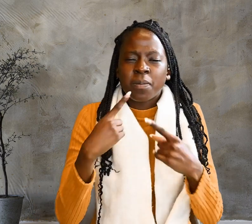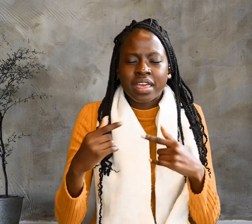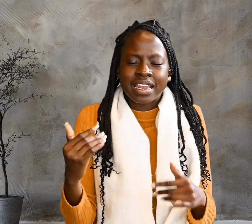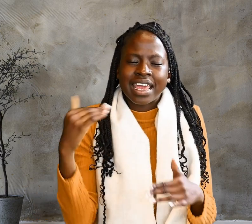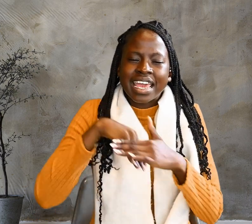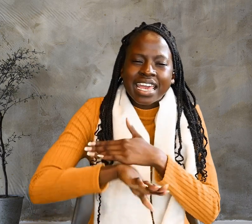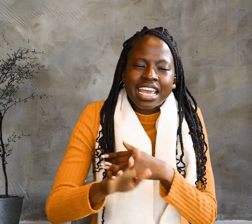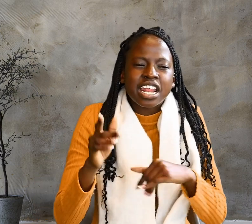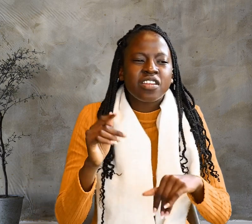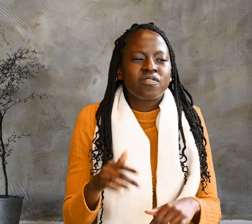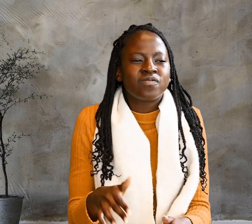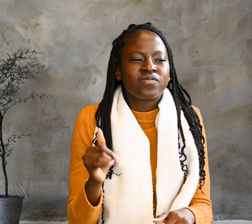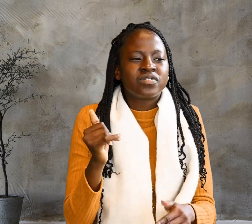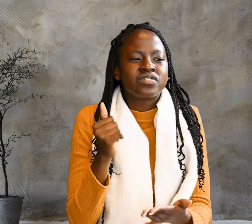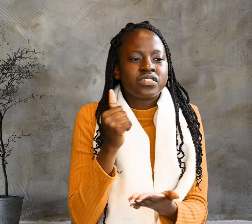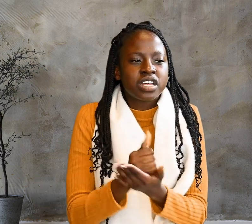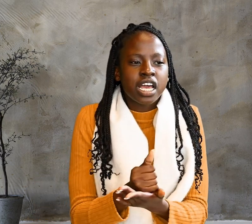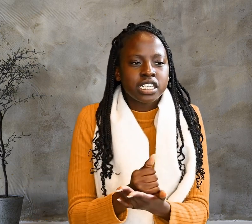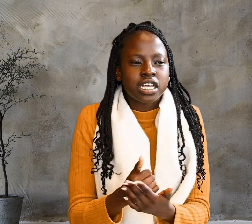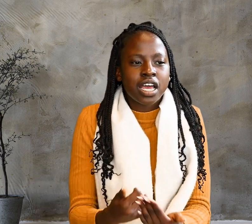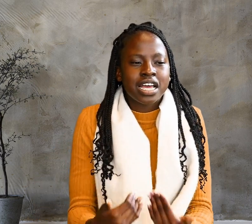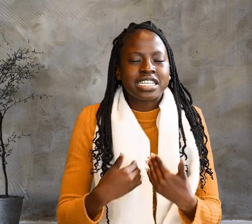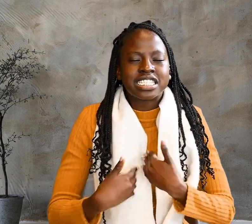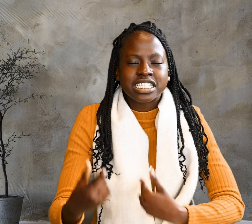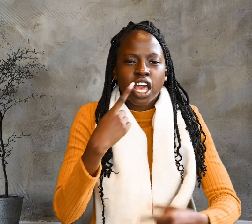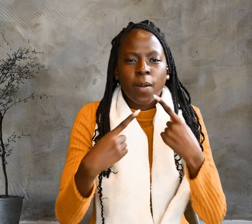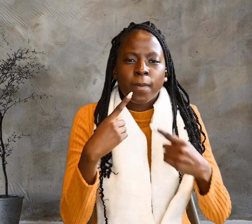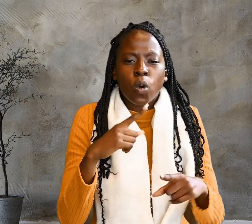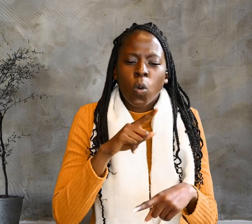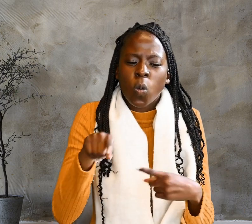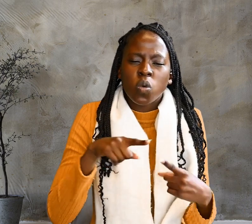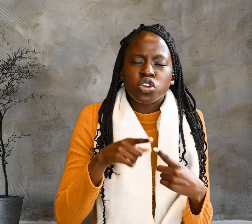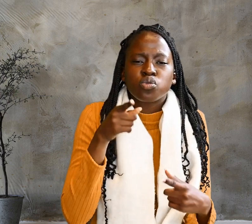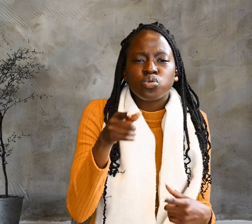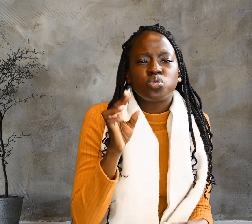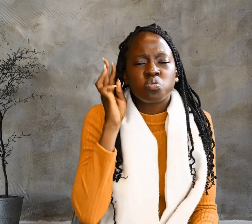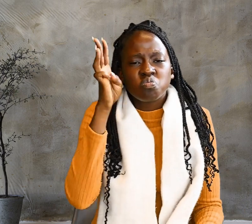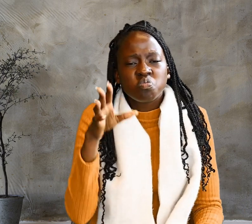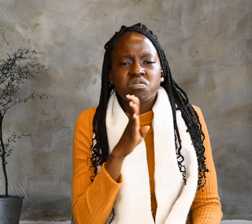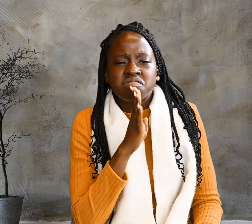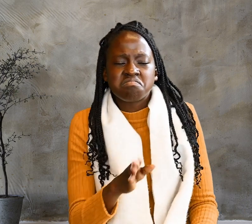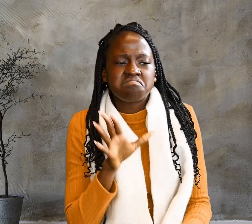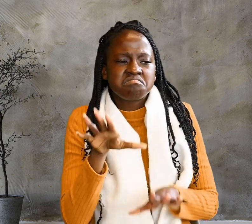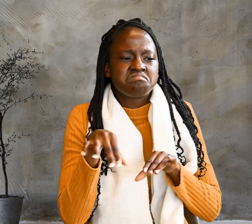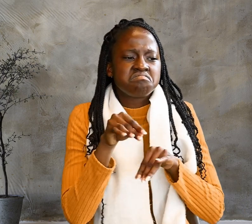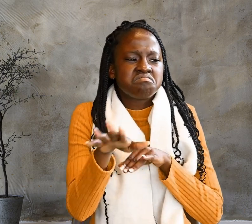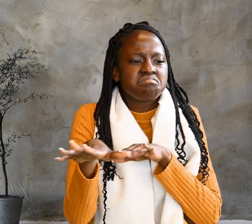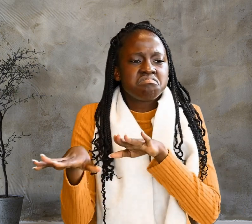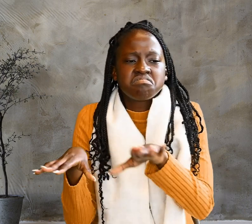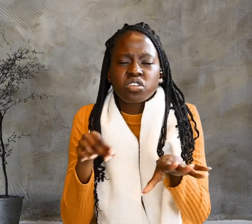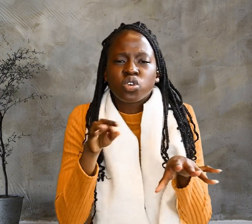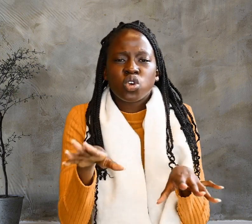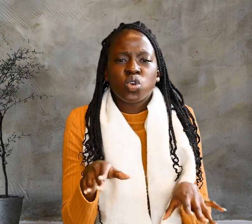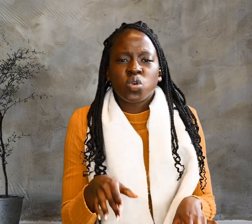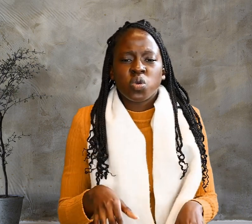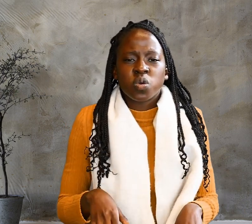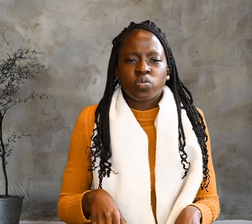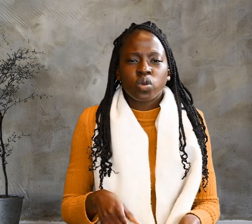in fact has come, when you will be scattered, each to your own home. You will leave